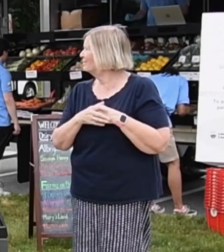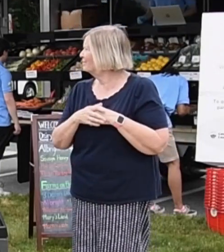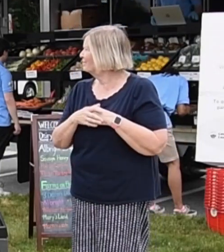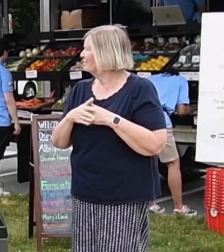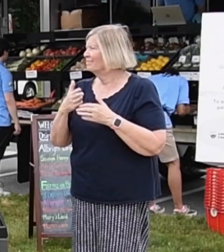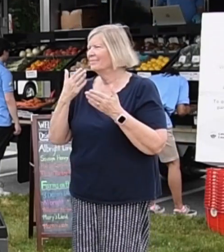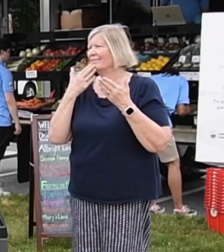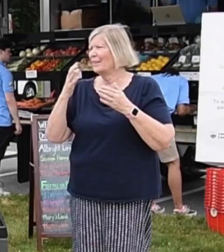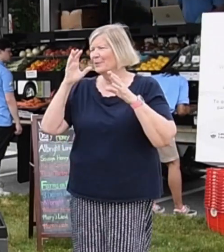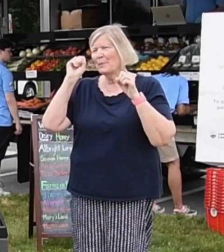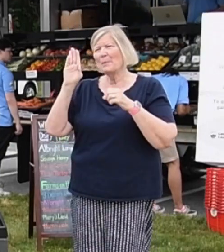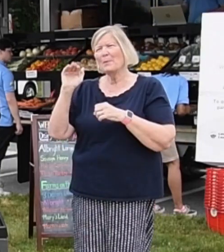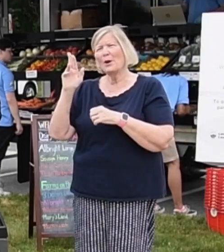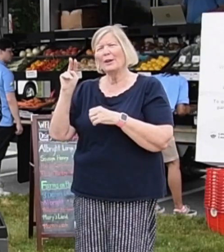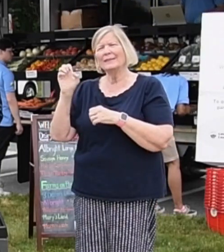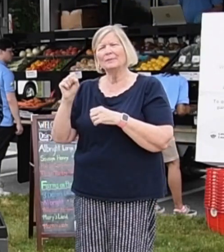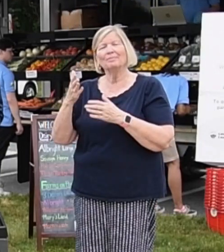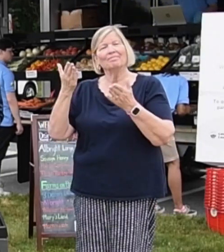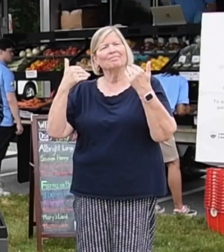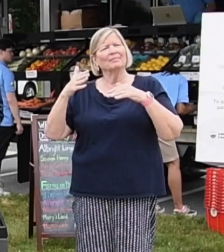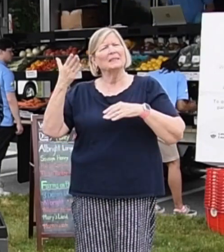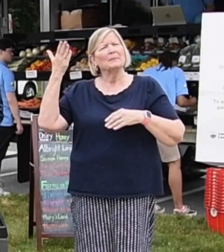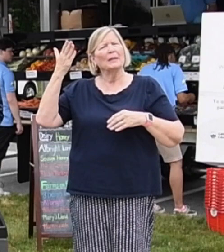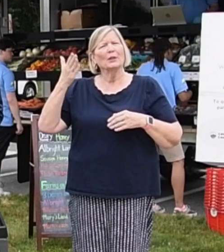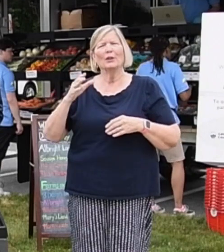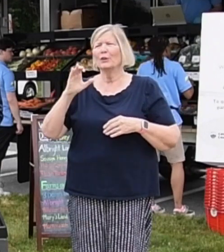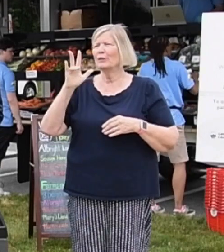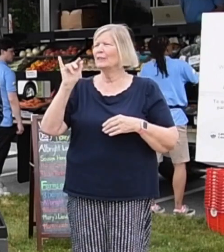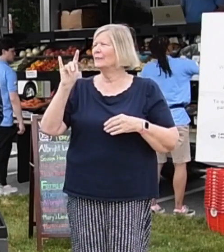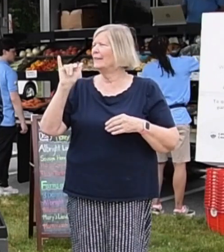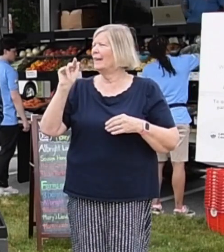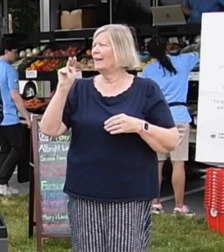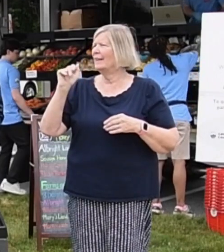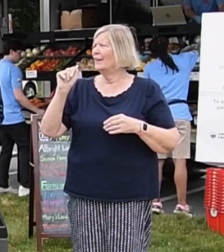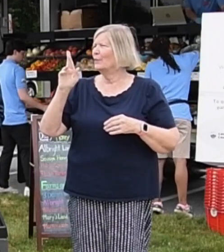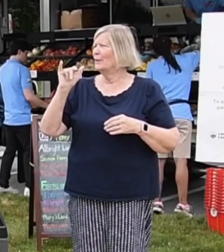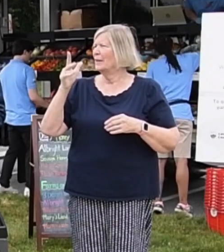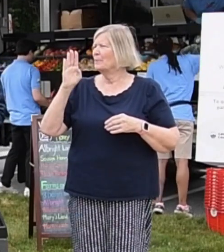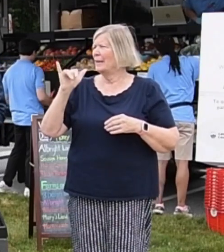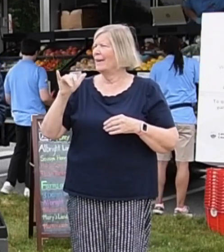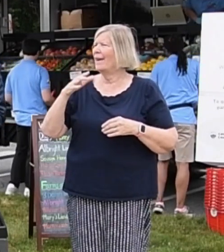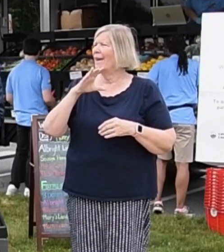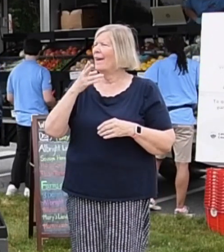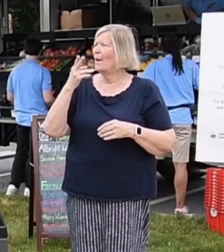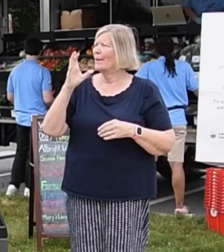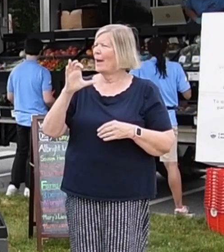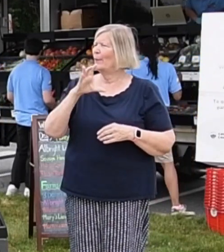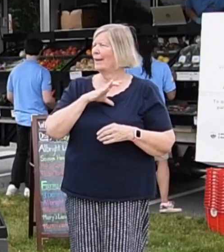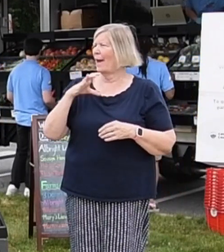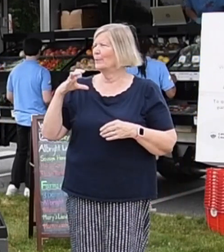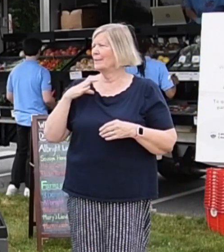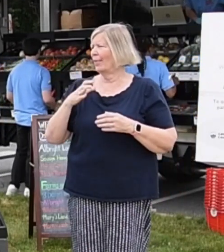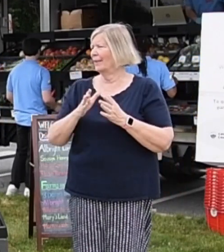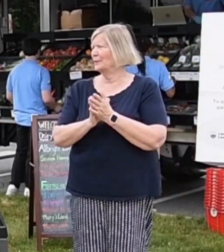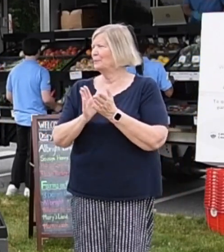Thank you, Superintendent Barnes. Our next speaker is Christiana Rigby, member of the Howard County Council.